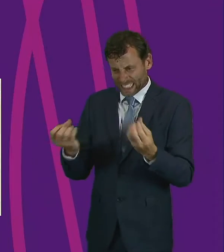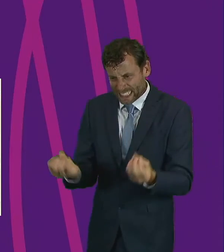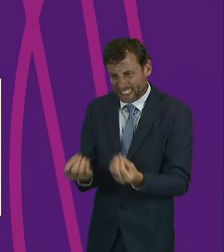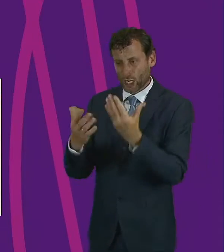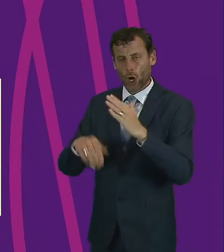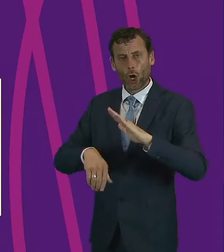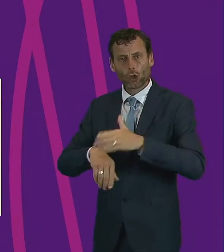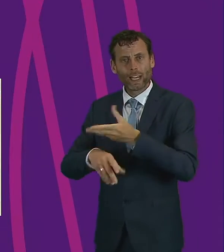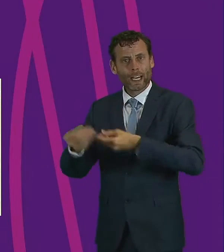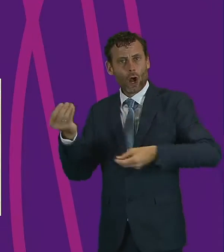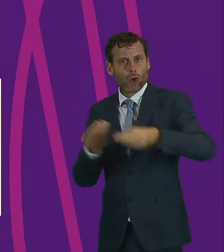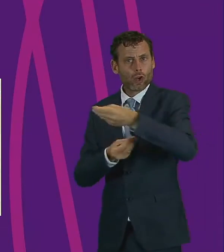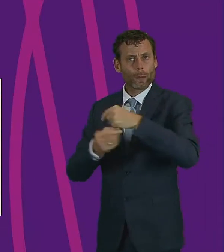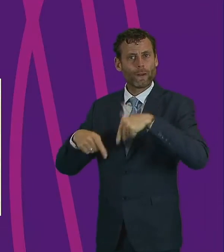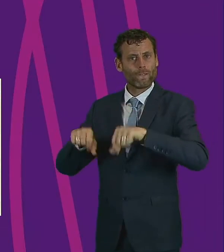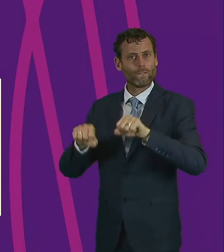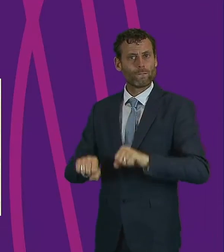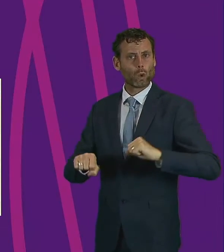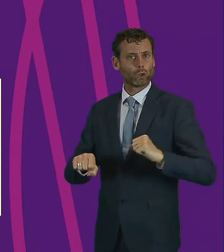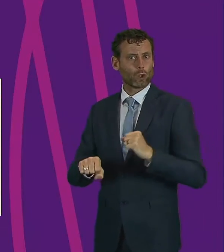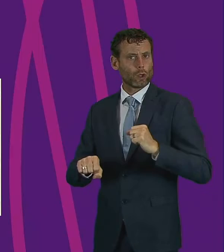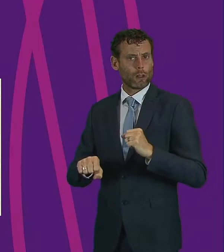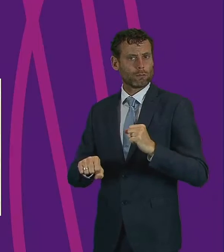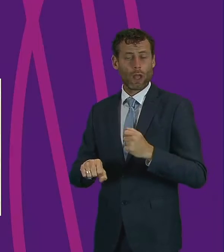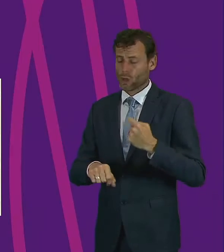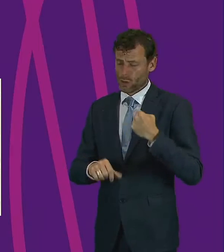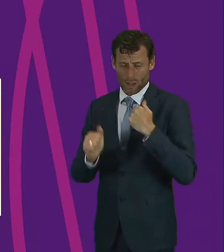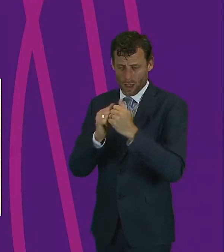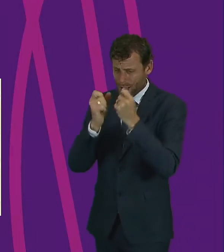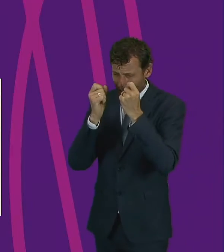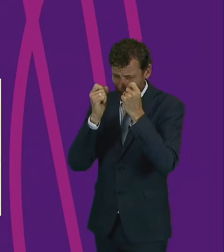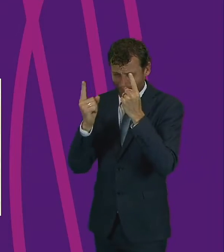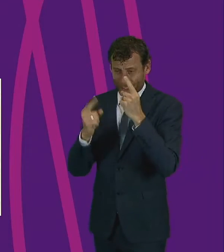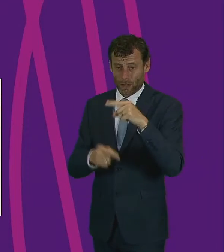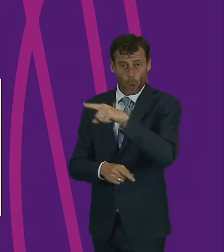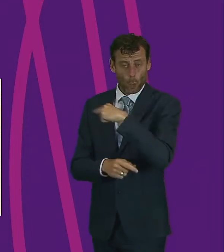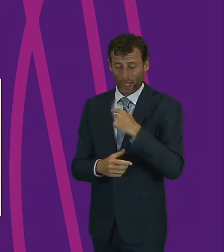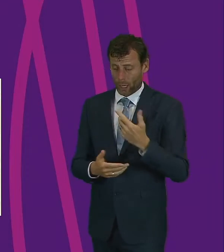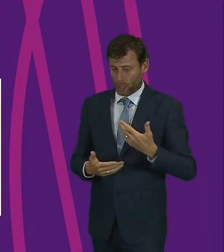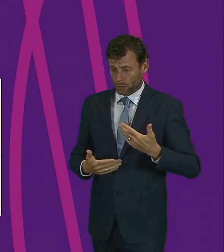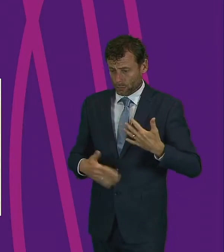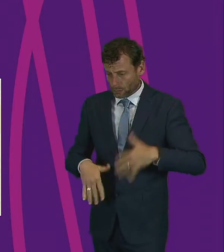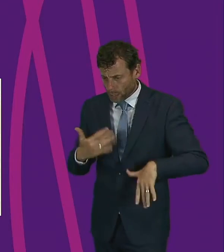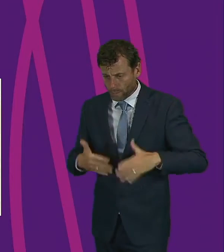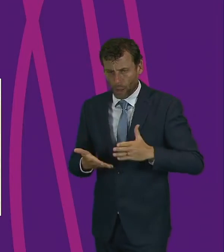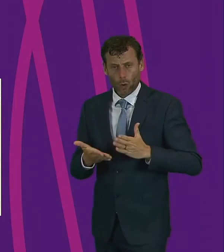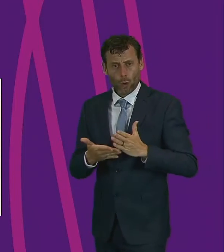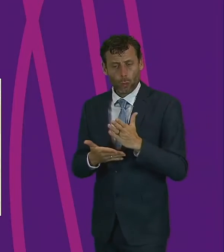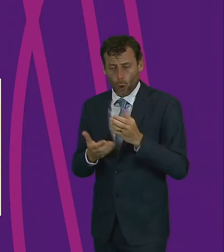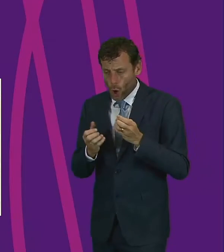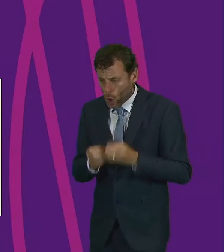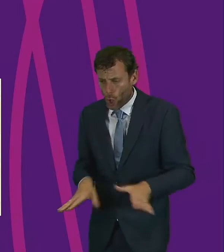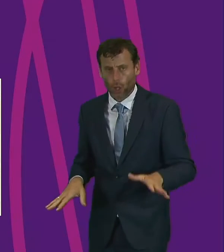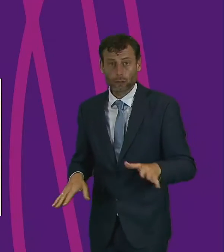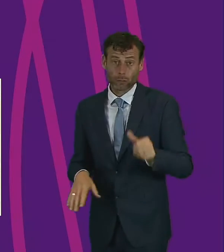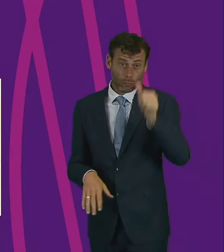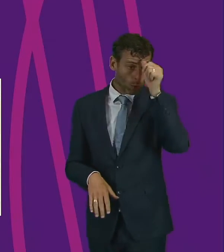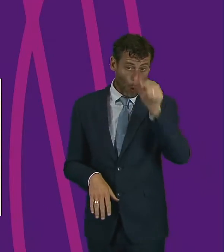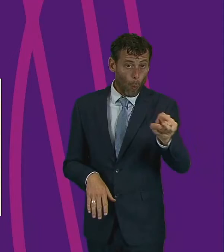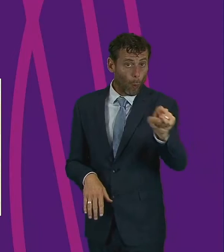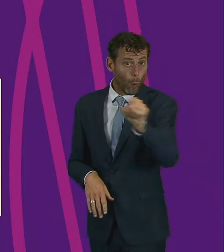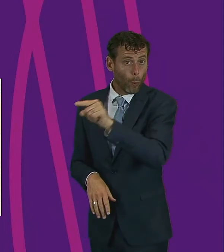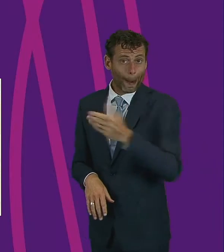to conclude, I absolutely understand and sympathise with the sacrifices being made by businesses and individuals and the